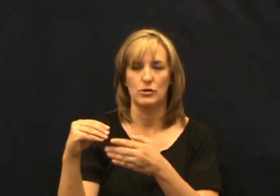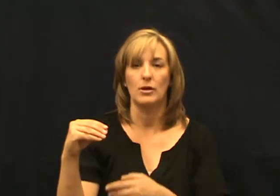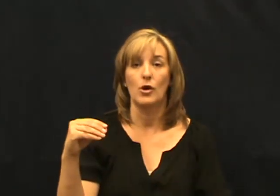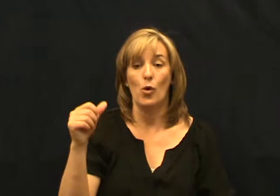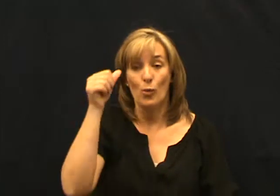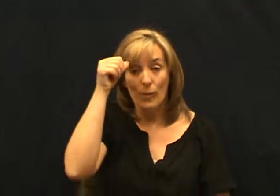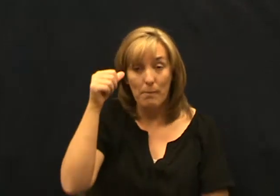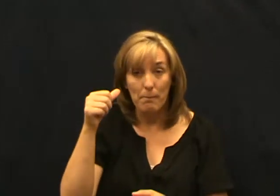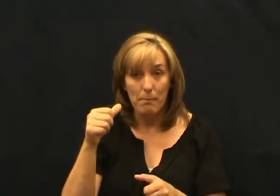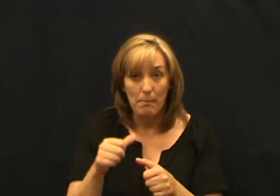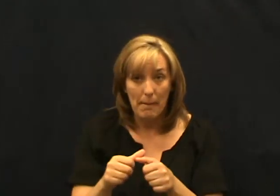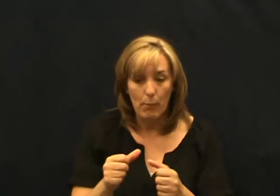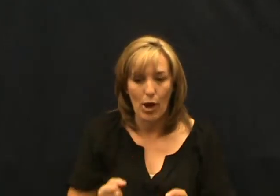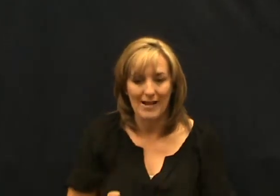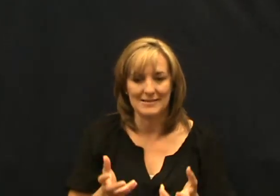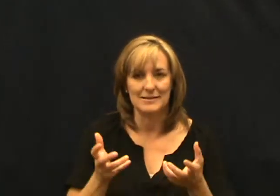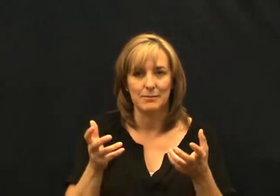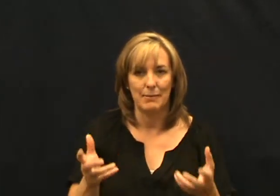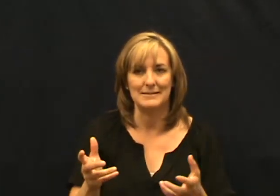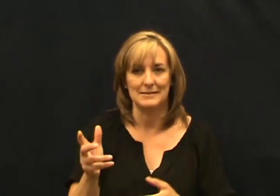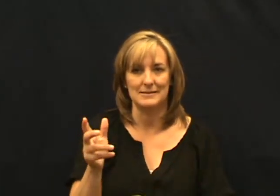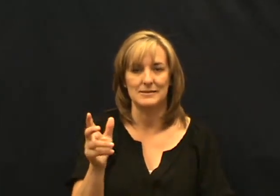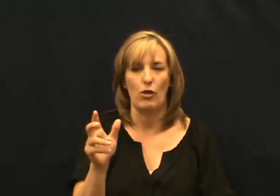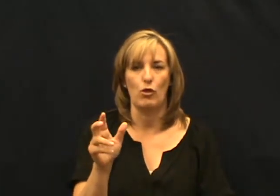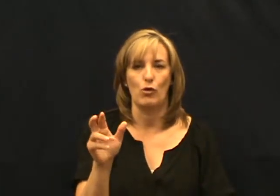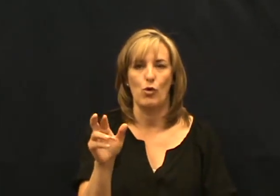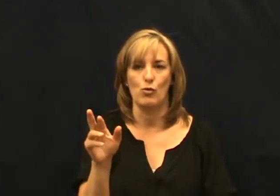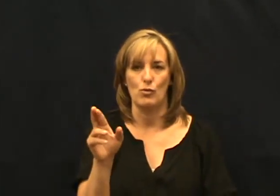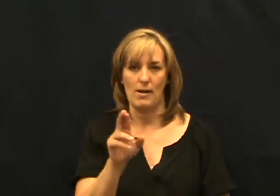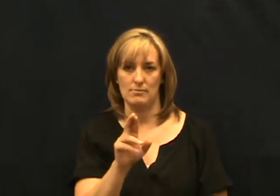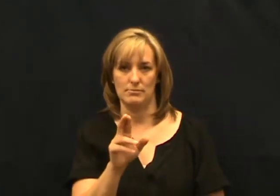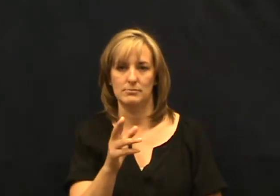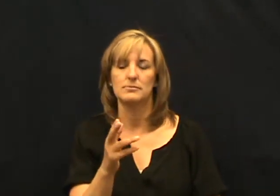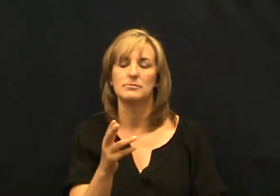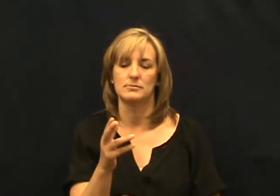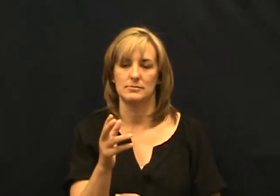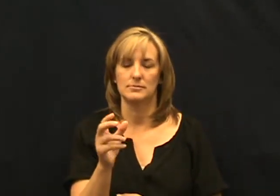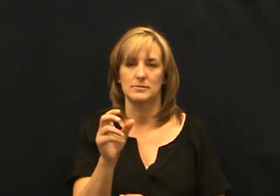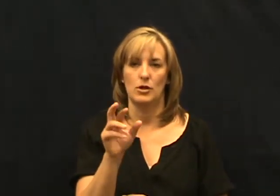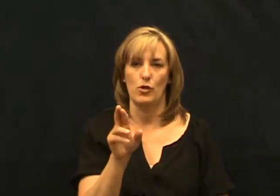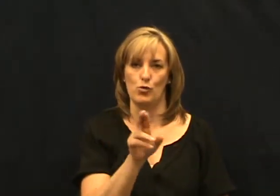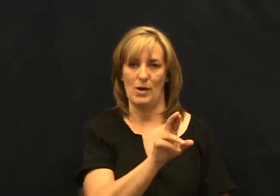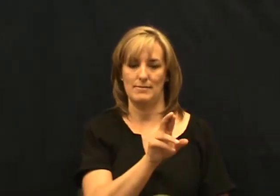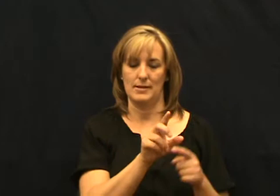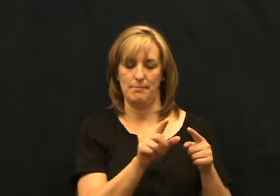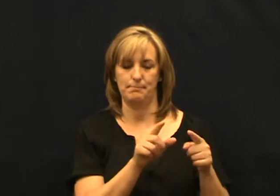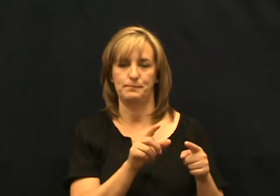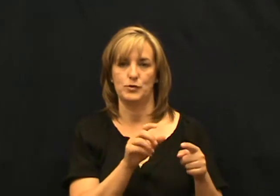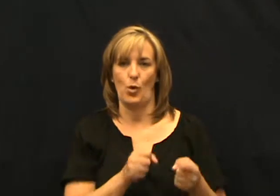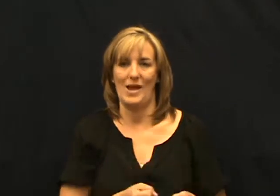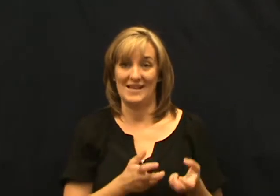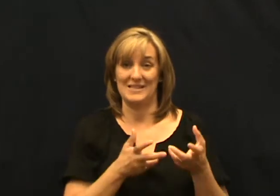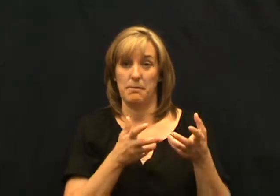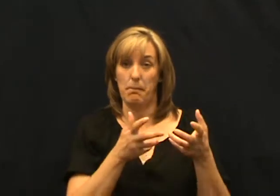the accounting equation, and so the expenses